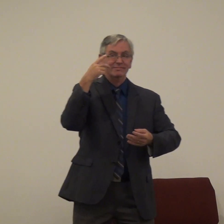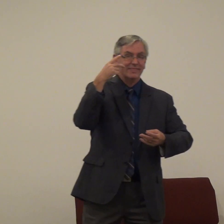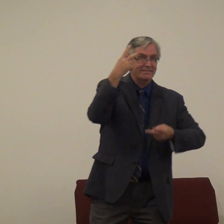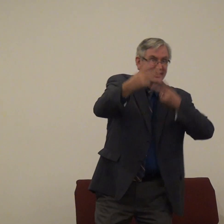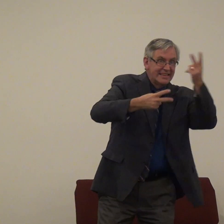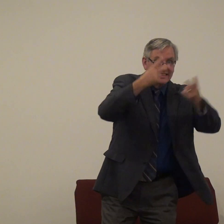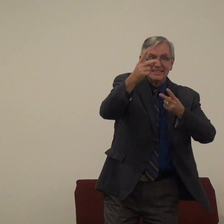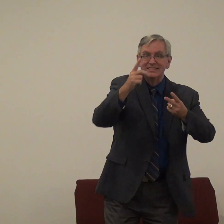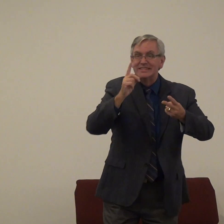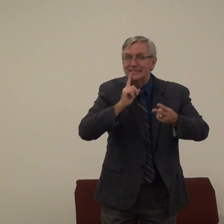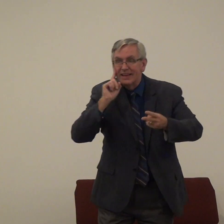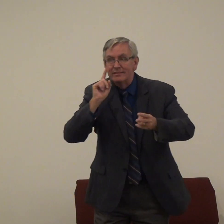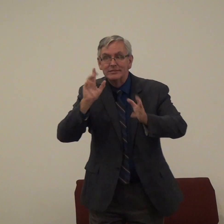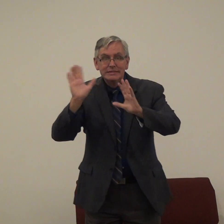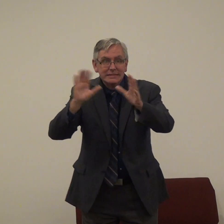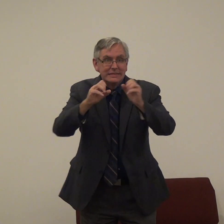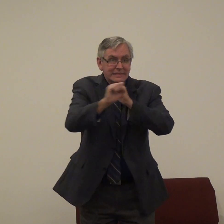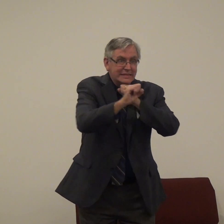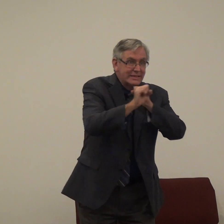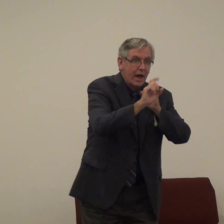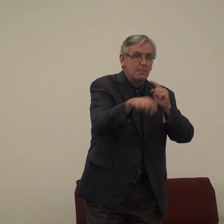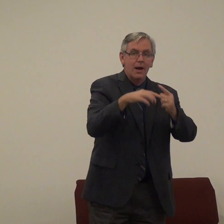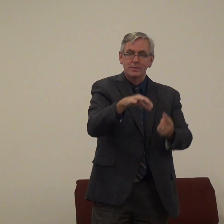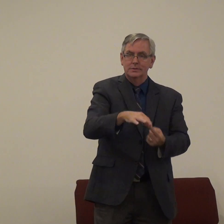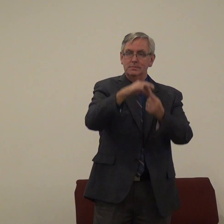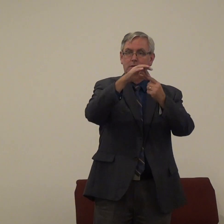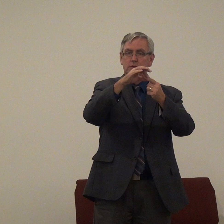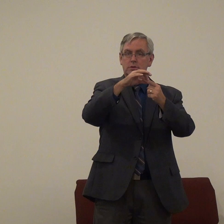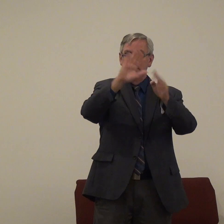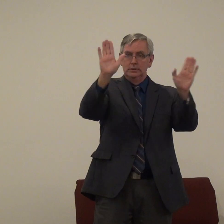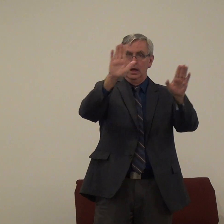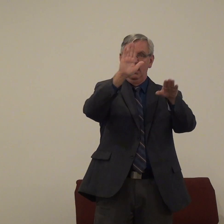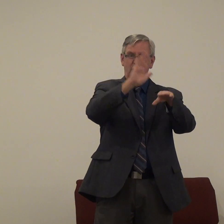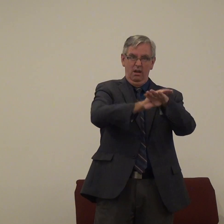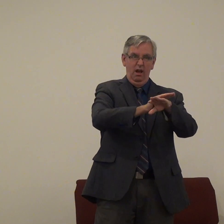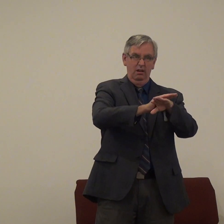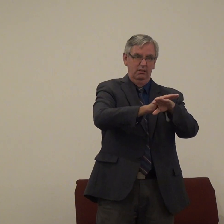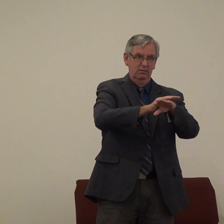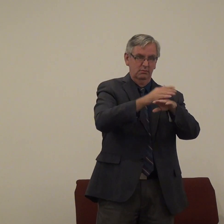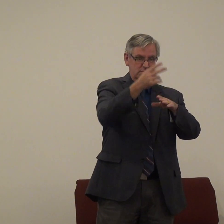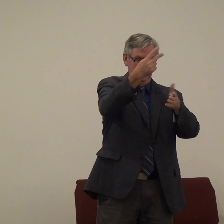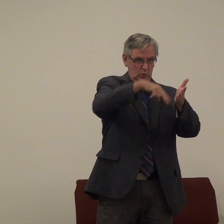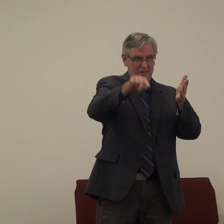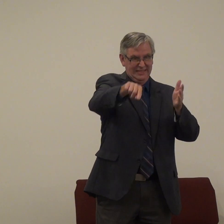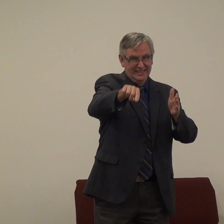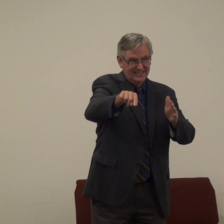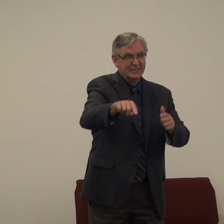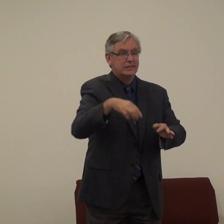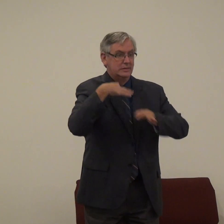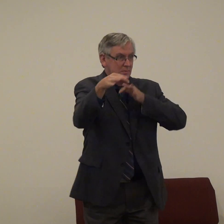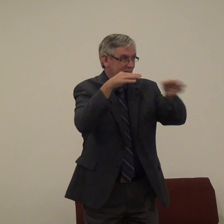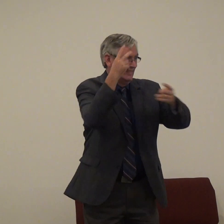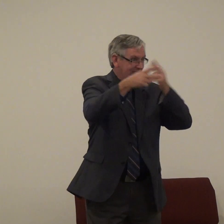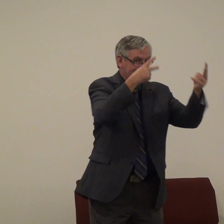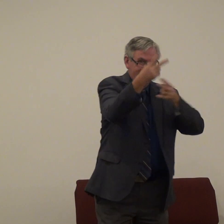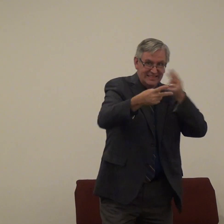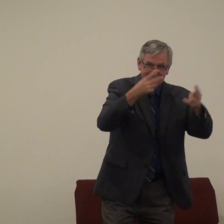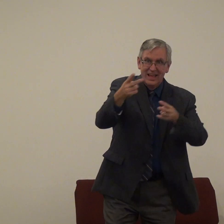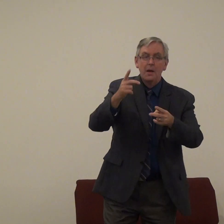city there. And we went in Honiara and started visiting and telling people that we were going to have a service for the deaf in 2 weeks.